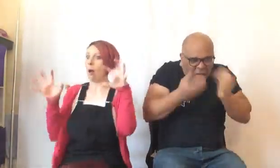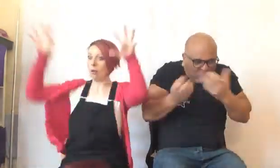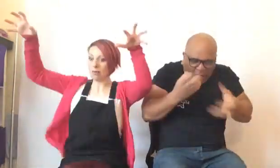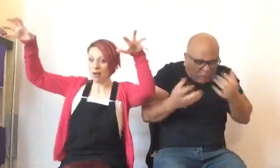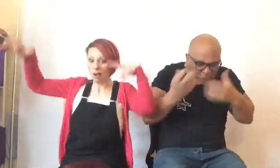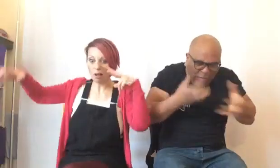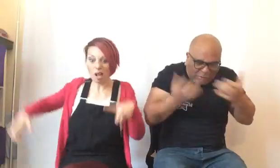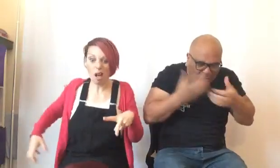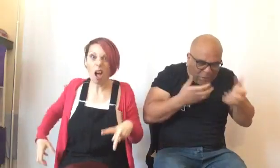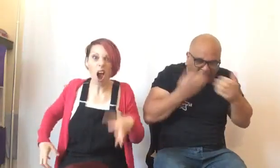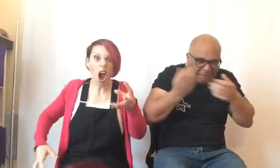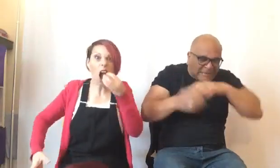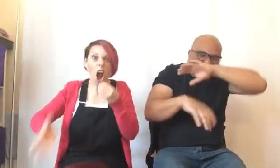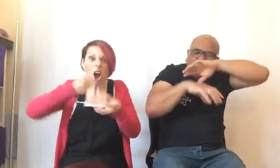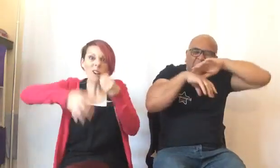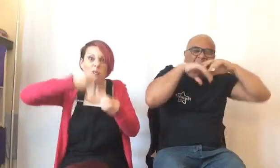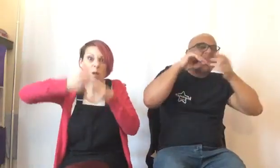dinner.